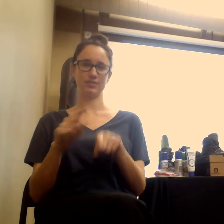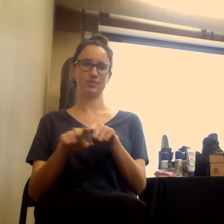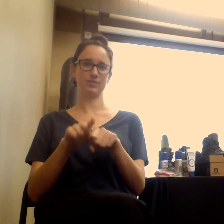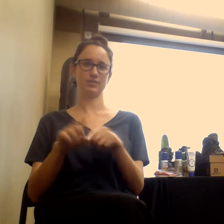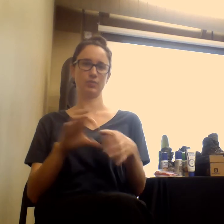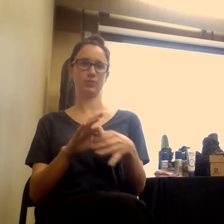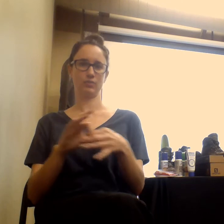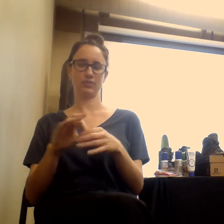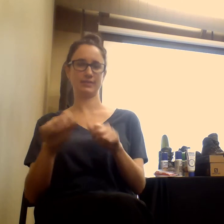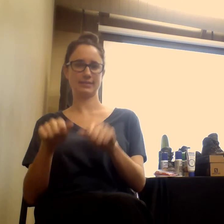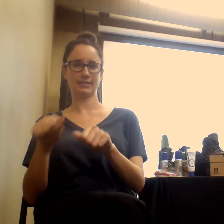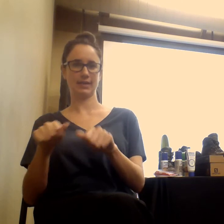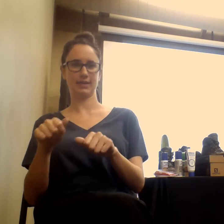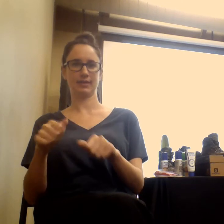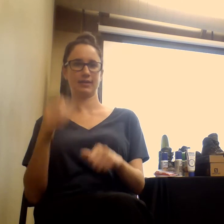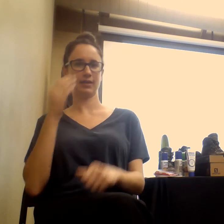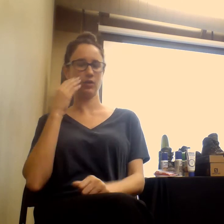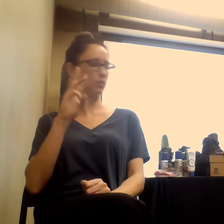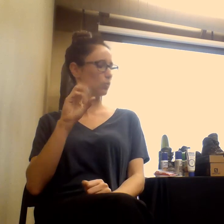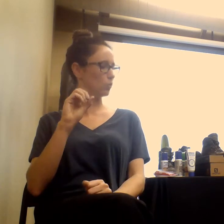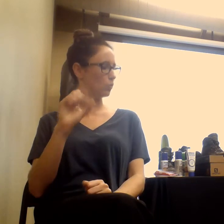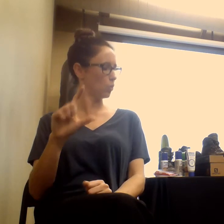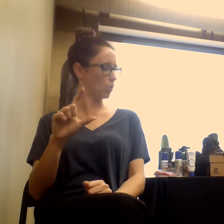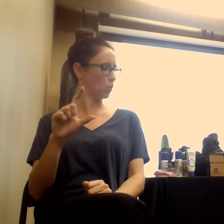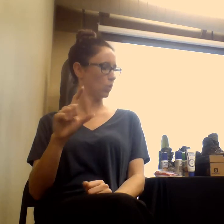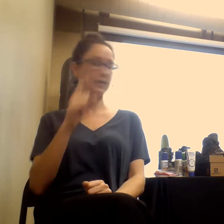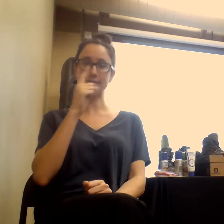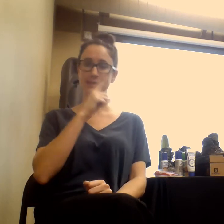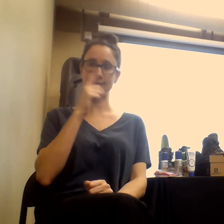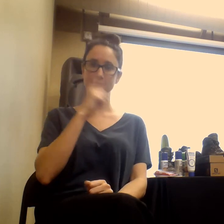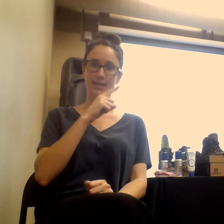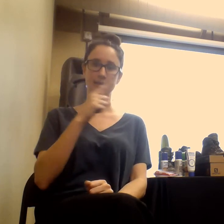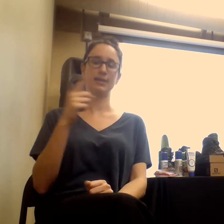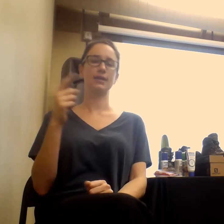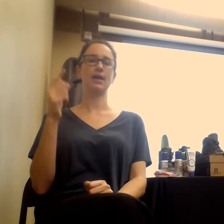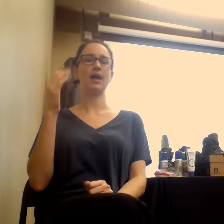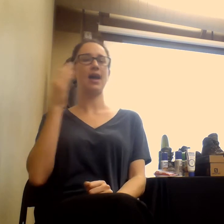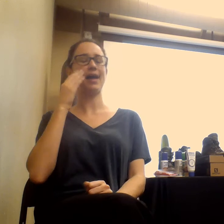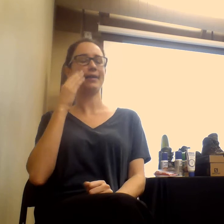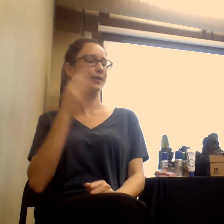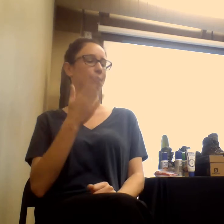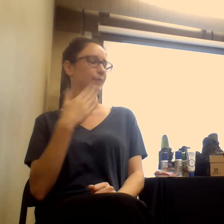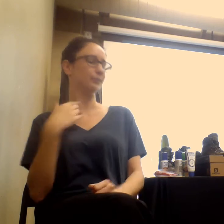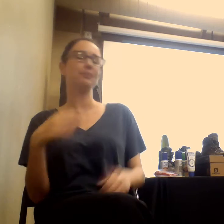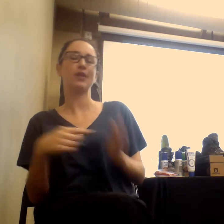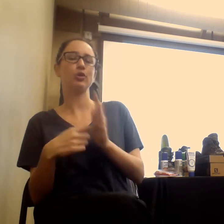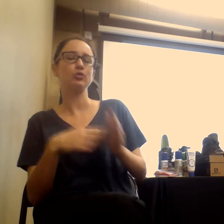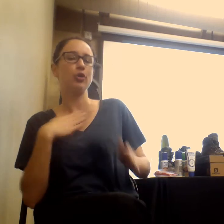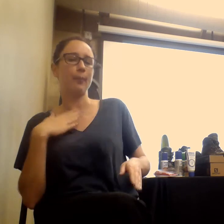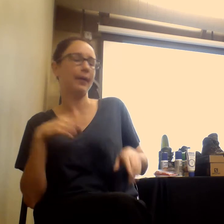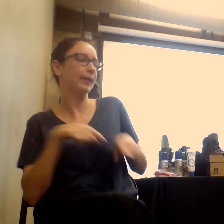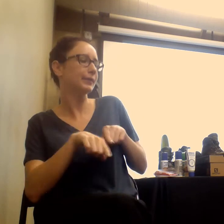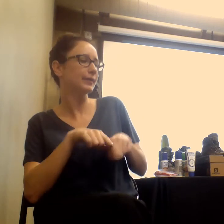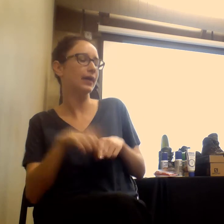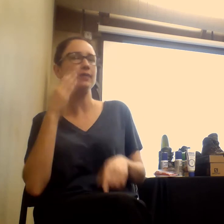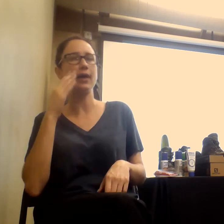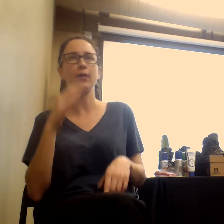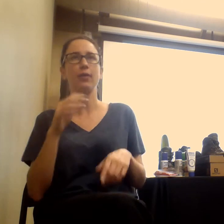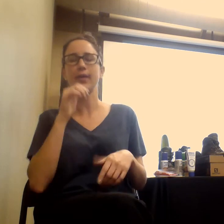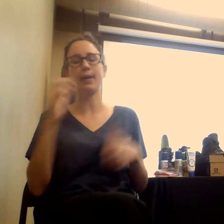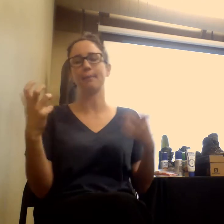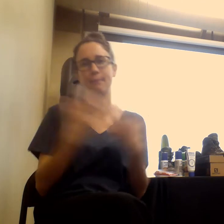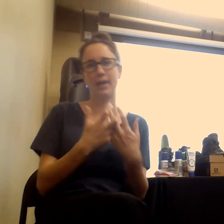a synthetic. Yes, I know they don't match. I stopped doing it about 10 years ago, and I've saved hours of my life by not matching my socks.